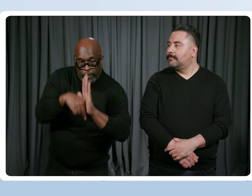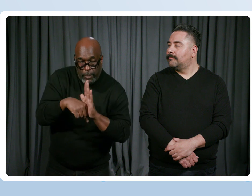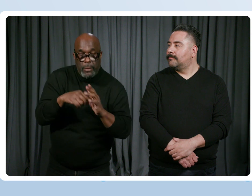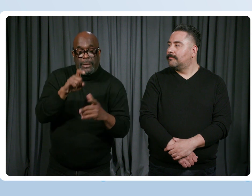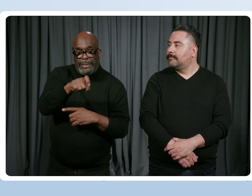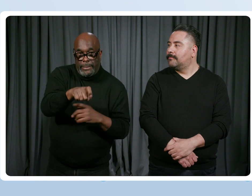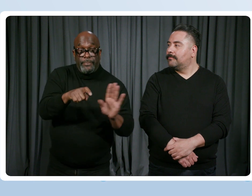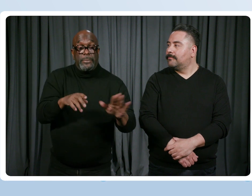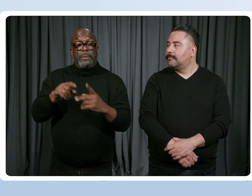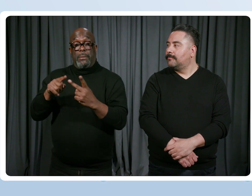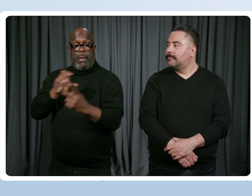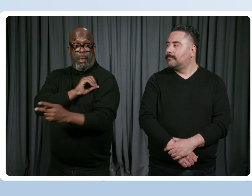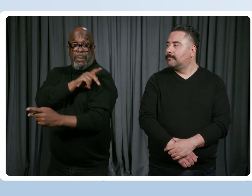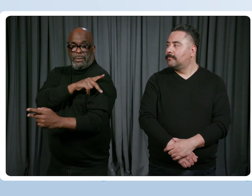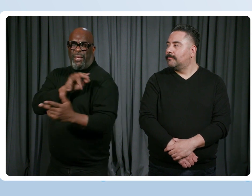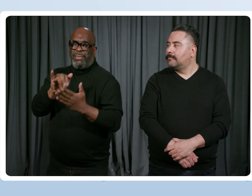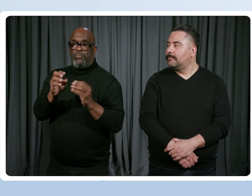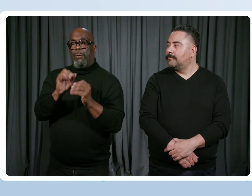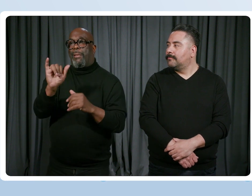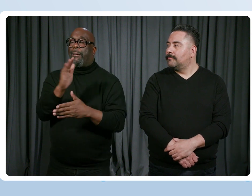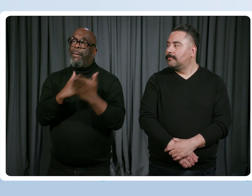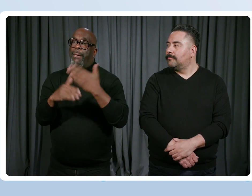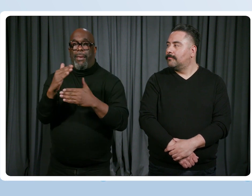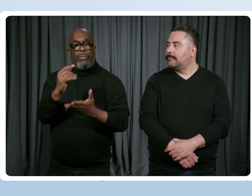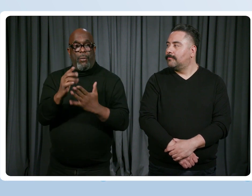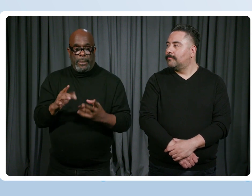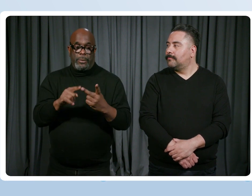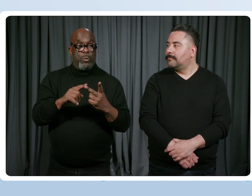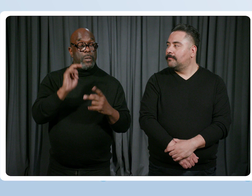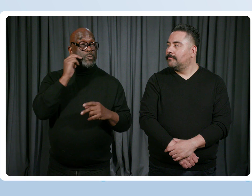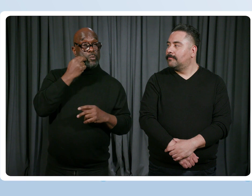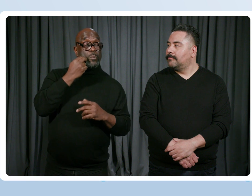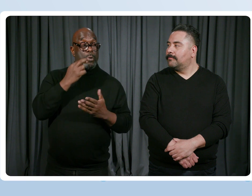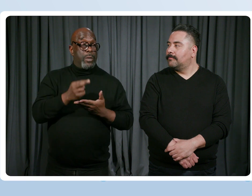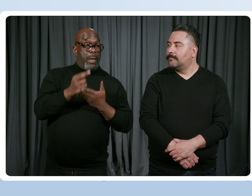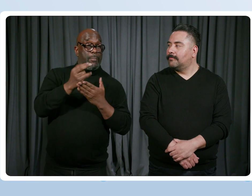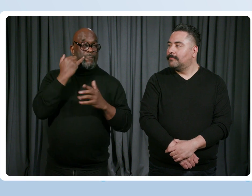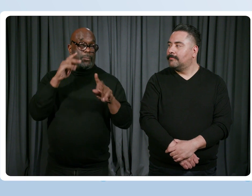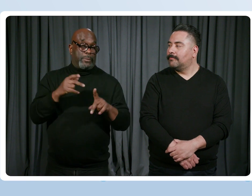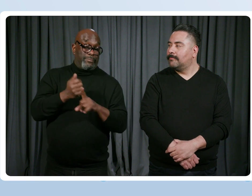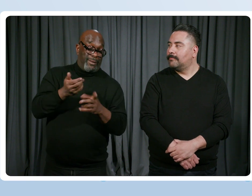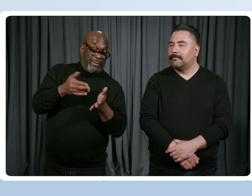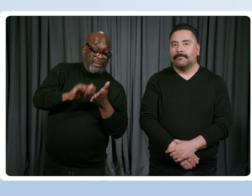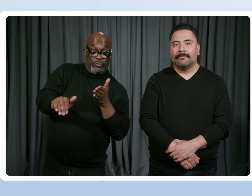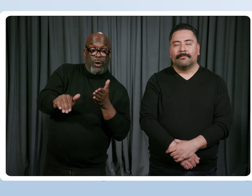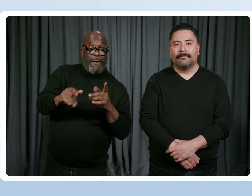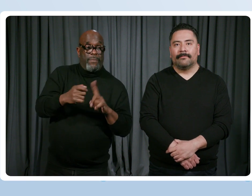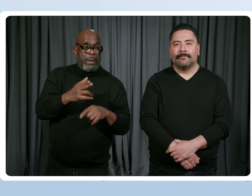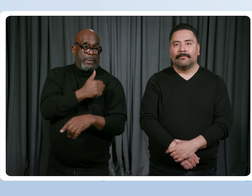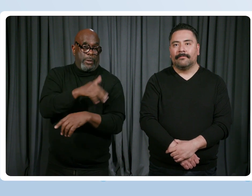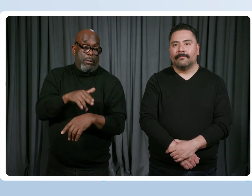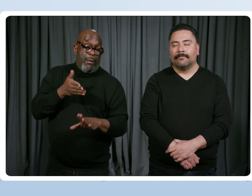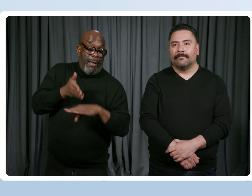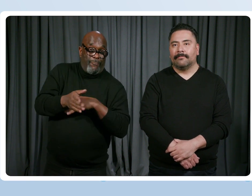outpatient, which is going to be like a hand therapist or neurorehabilitation after somebody's maybe been discharged from a hospital after a